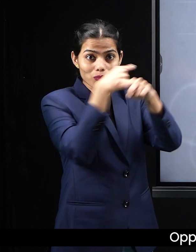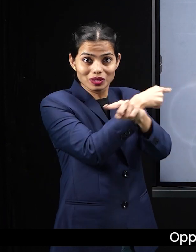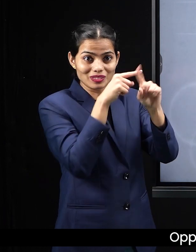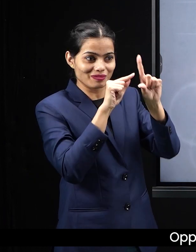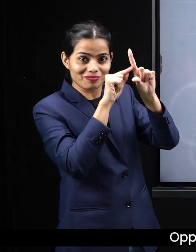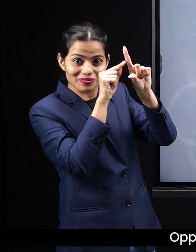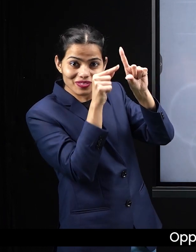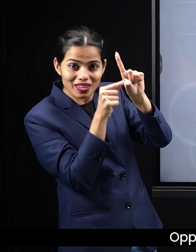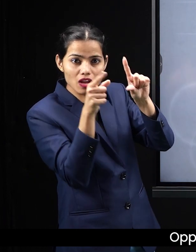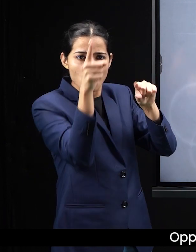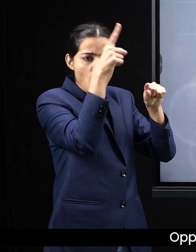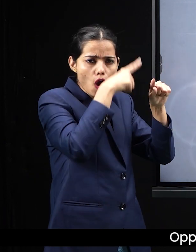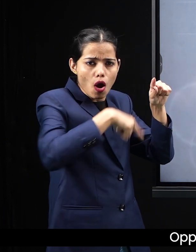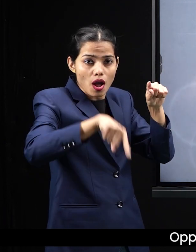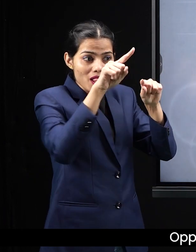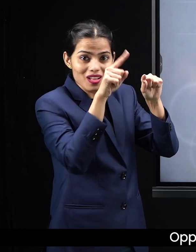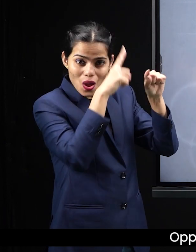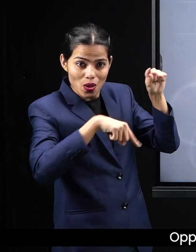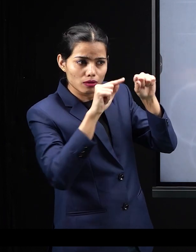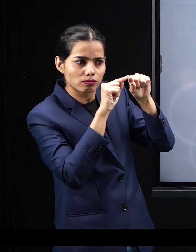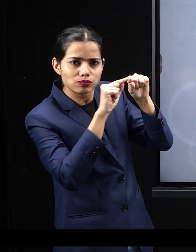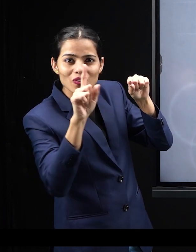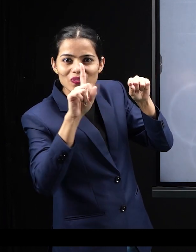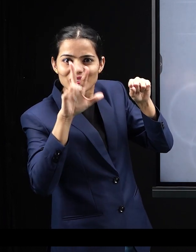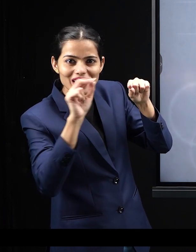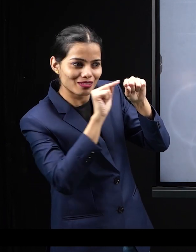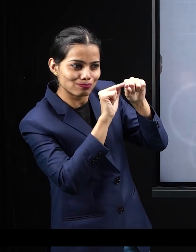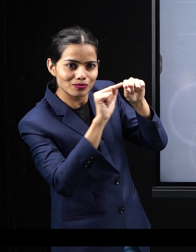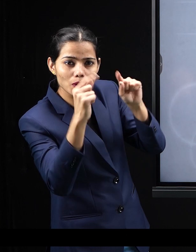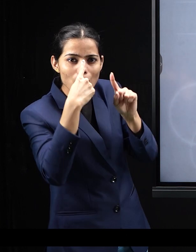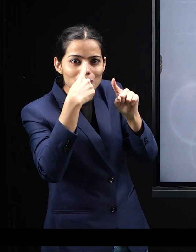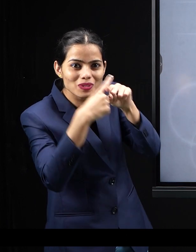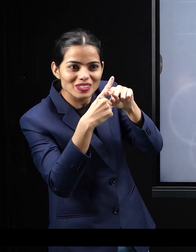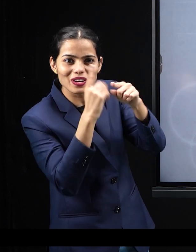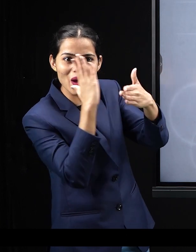Opposite angles in a cyclic quadrilaterals have a sum of 180 degrees.